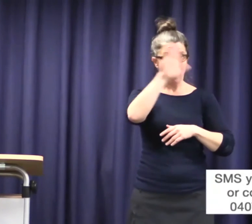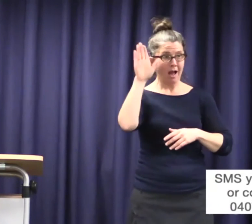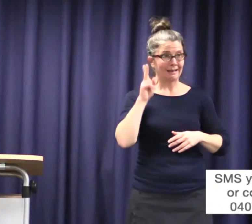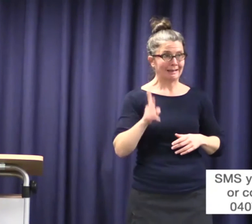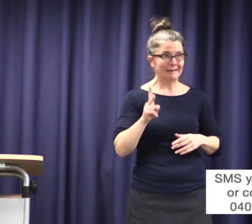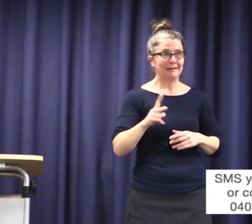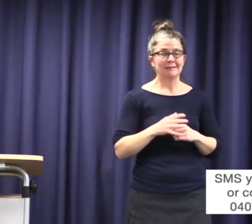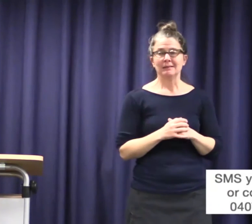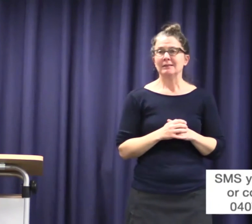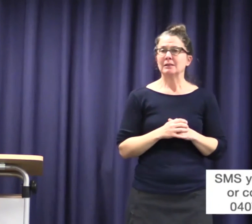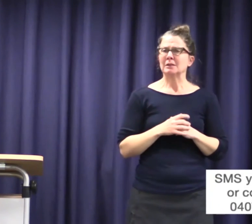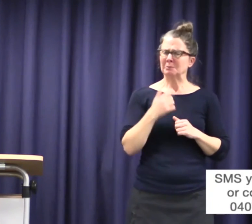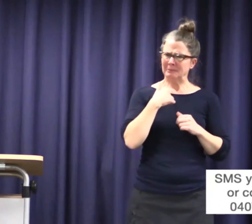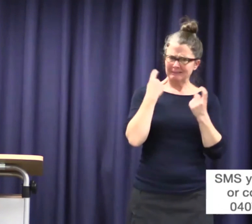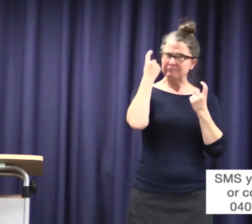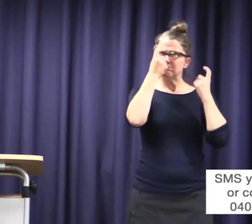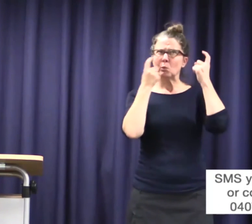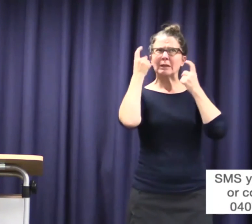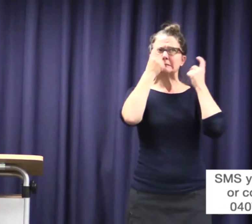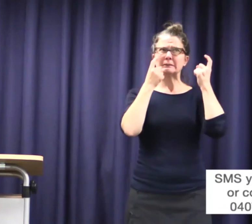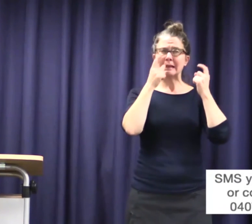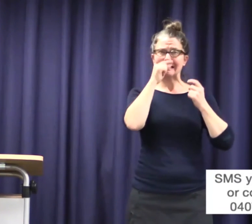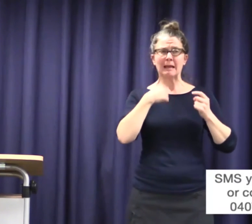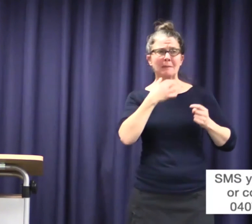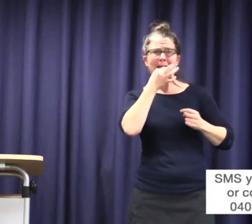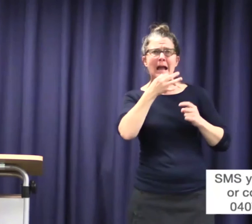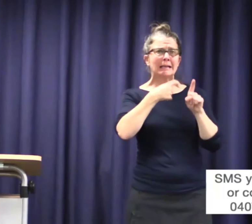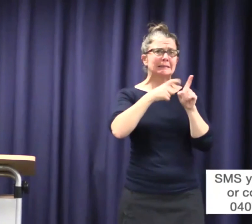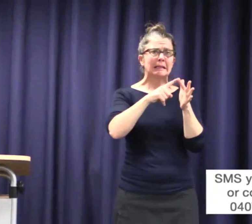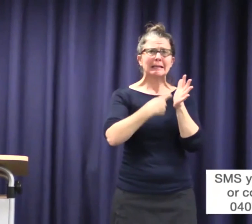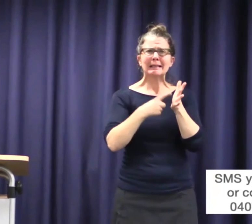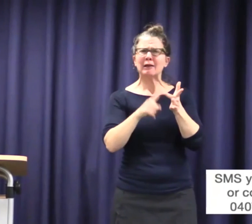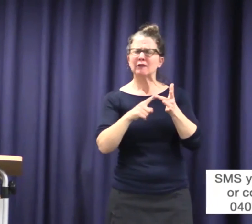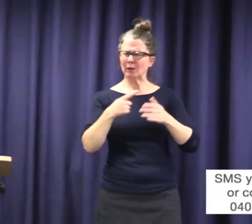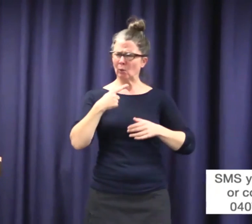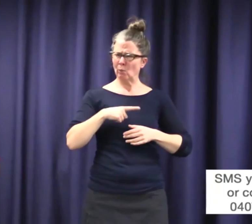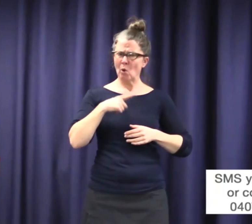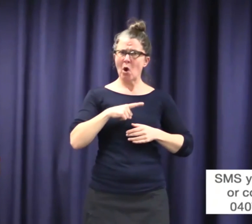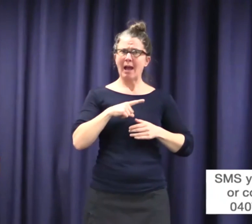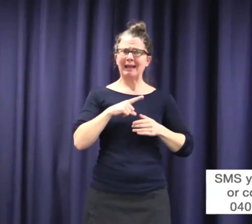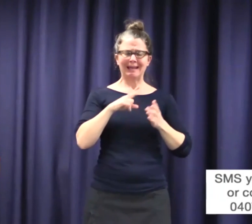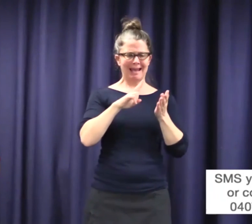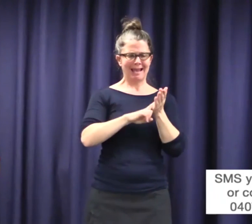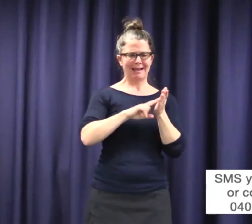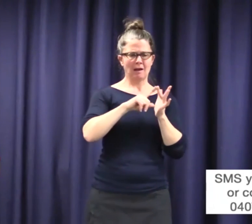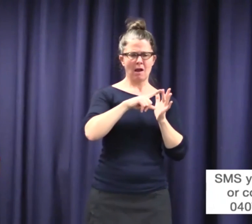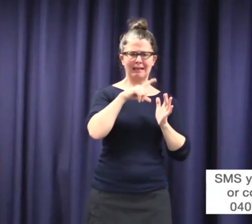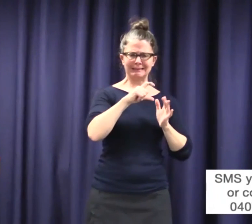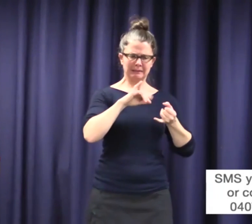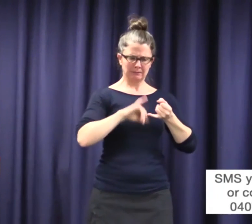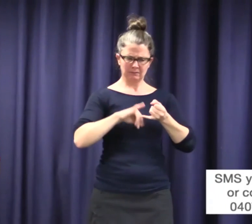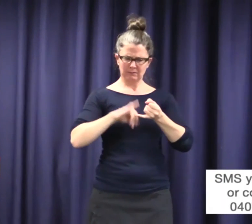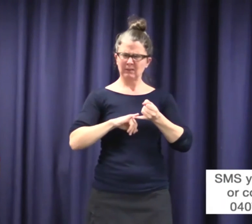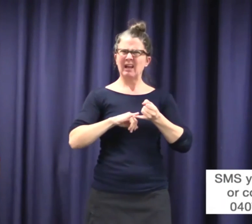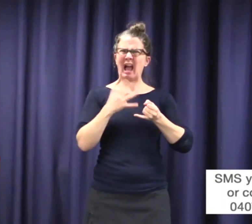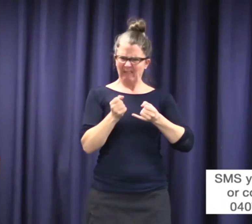again. Just wondering if I can ask Keri why there have been cuts and changes to the NICSS, the